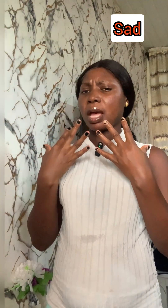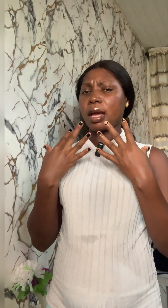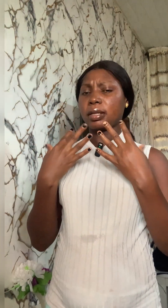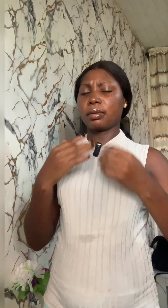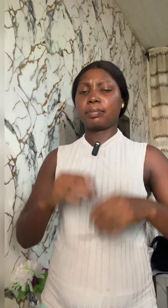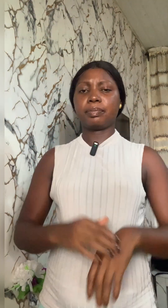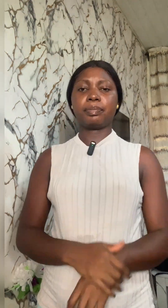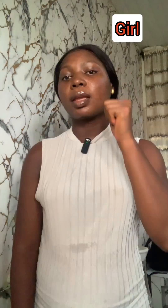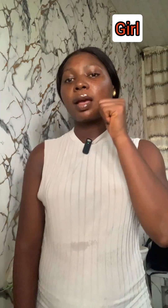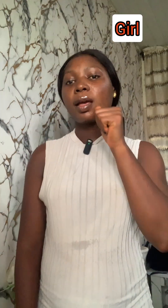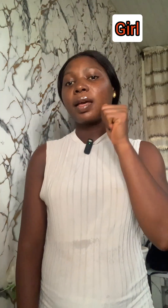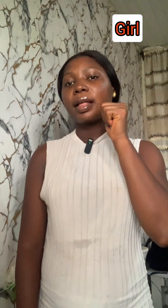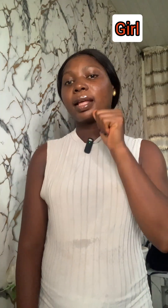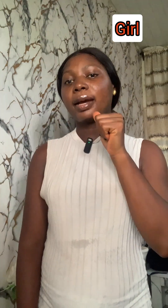Sad. Girl.